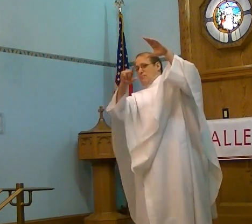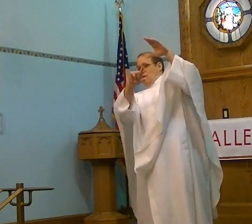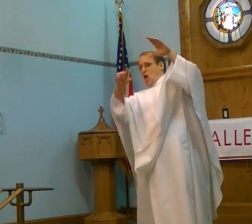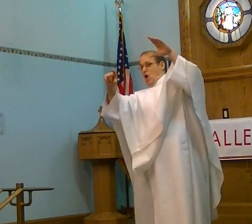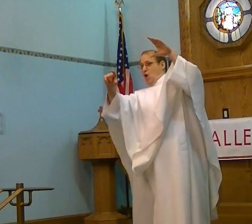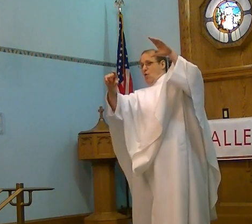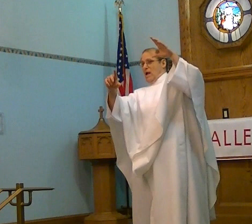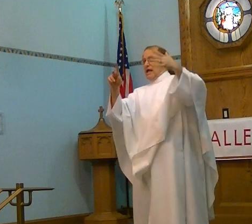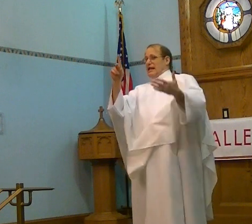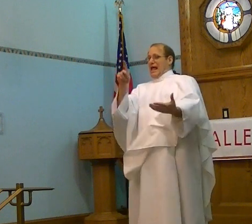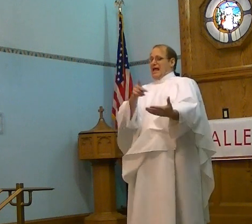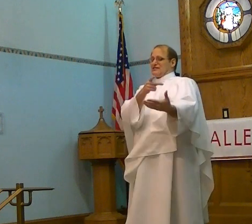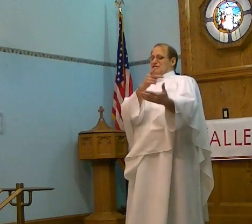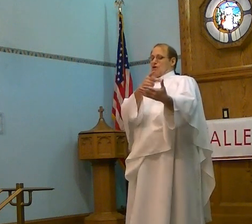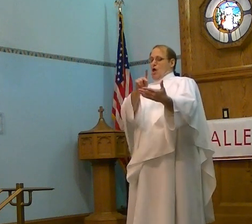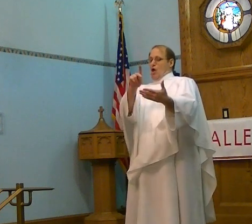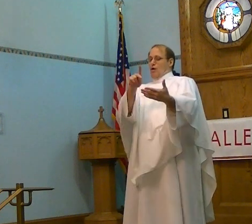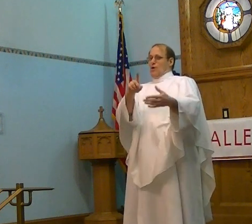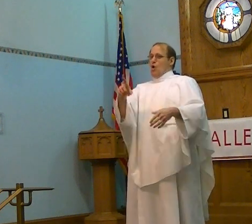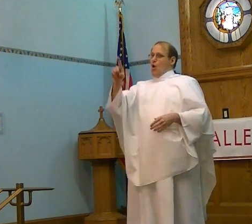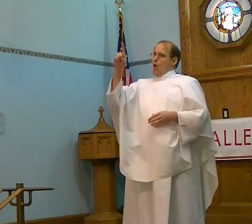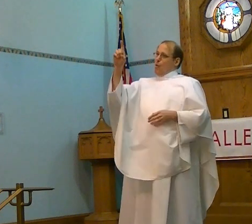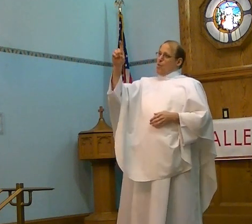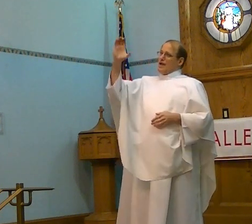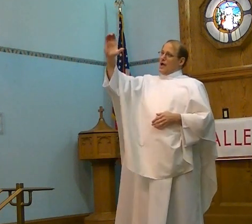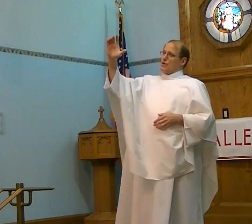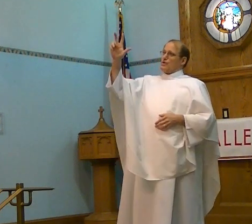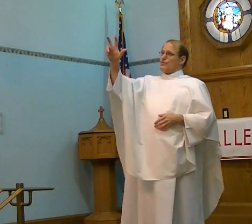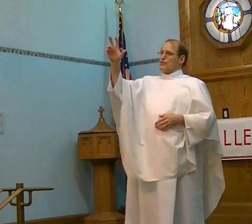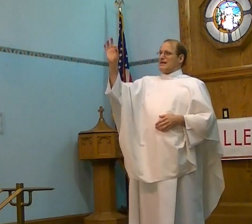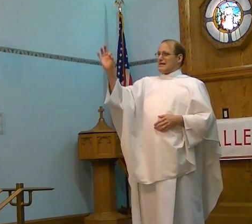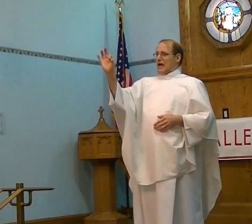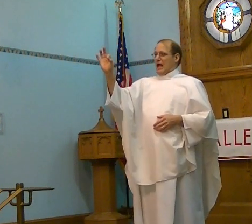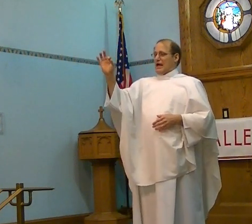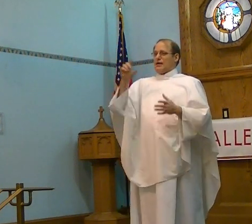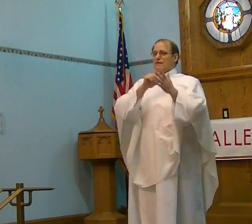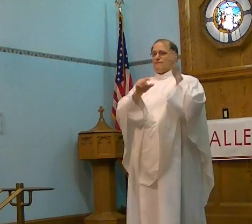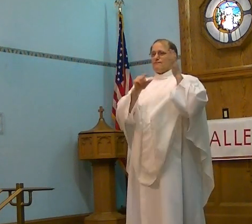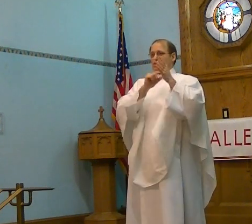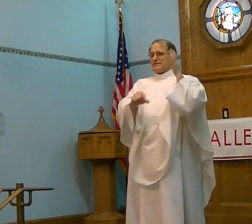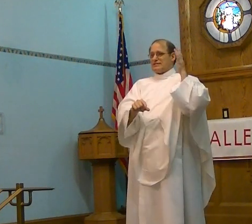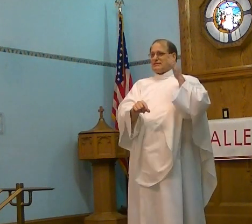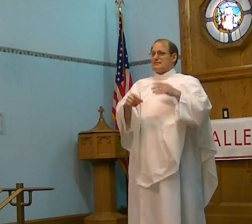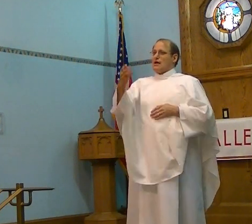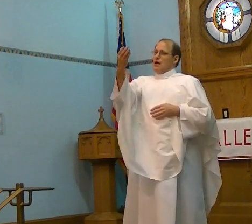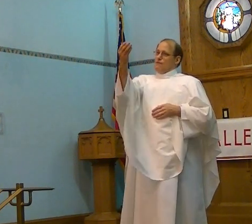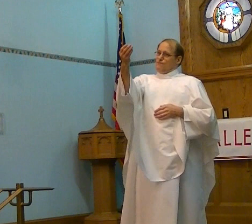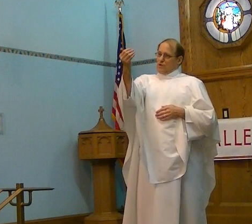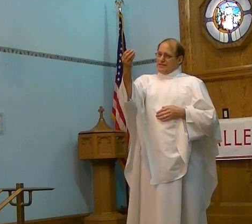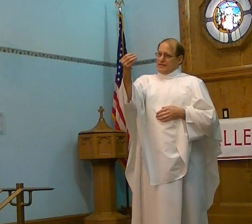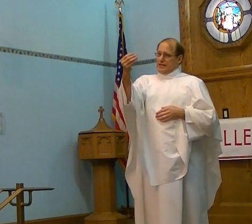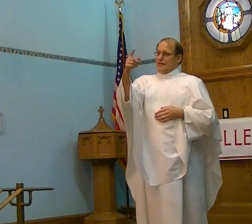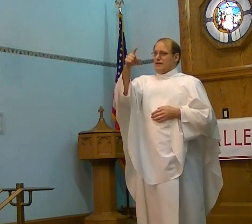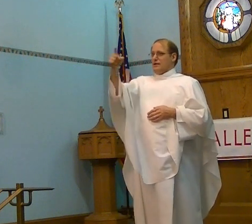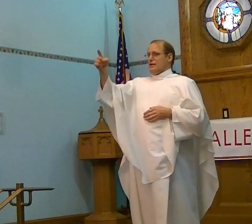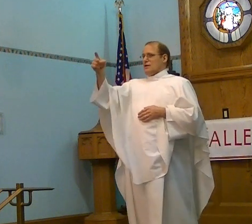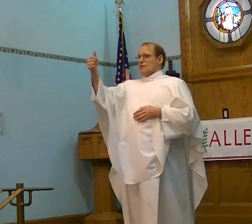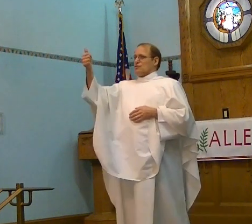below, it has Psalm 139, verses 14 to